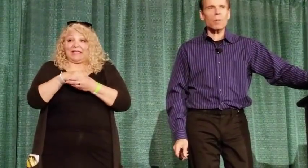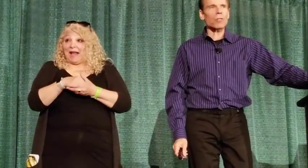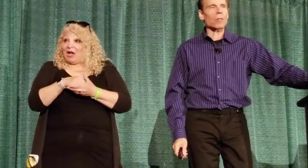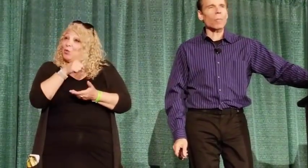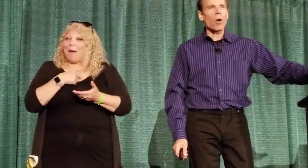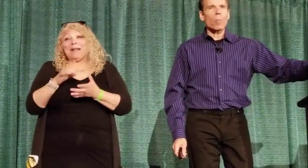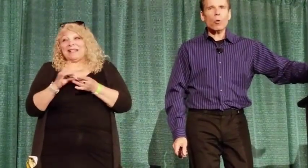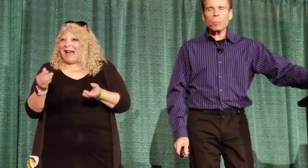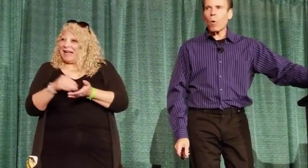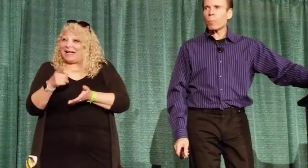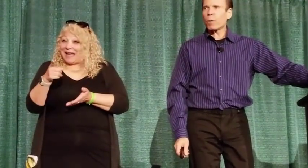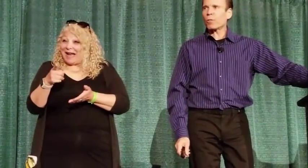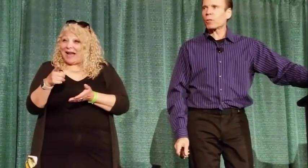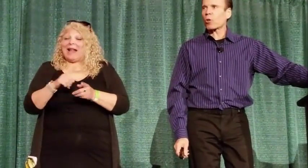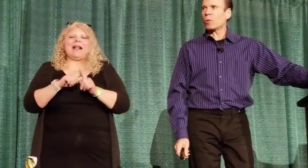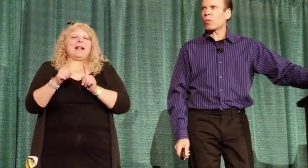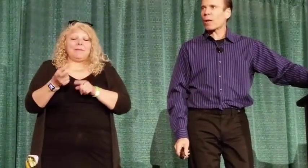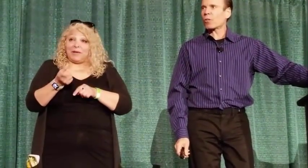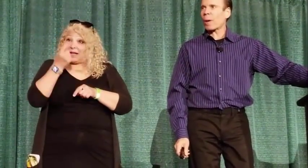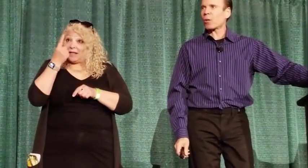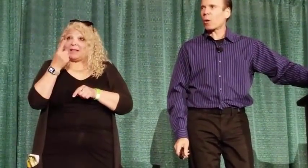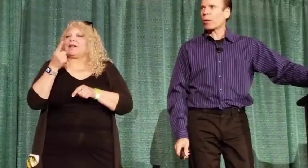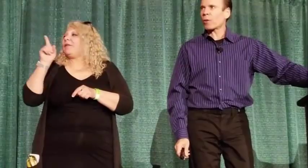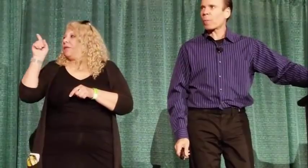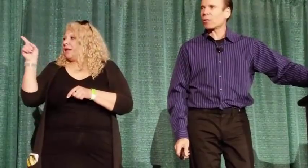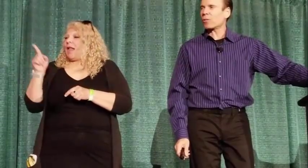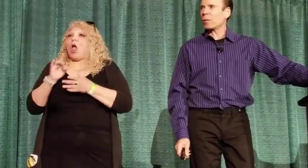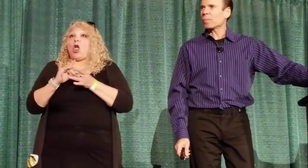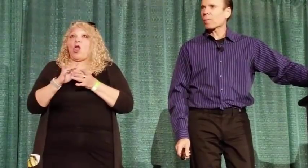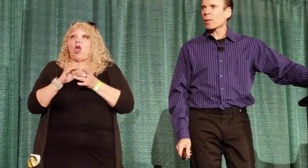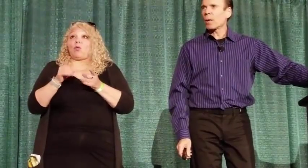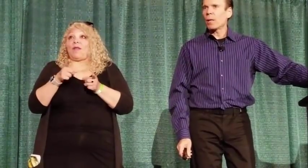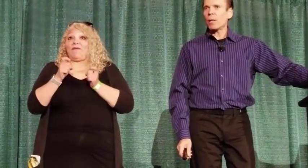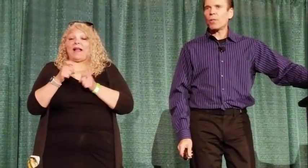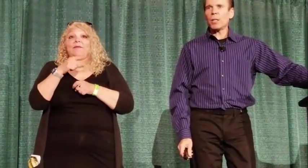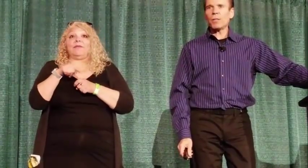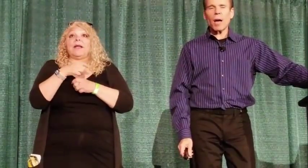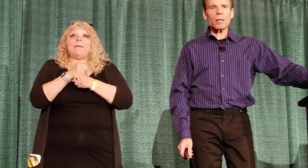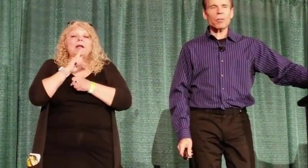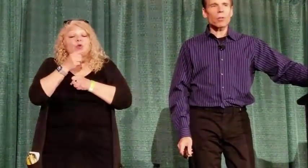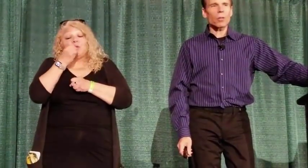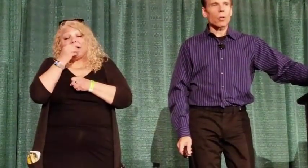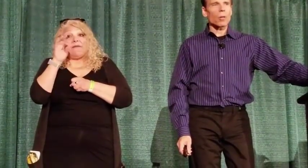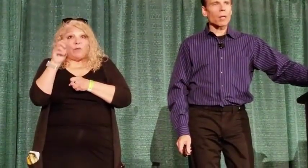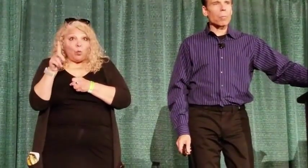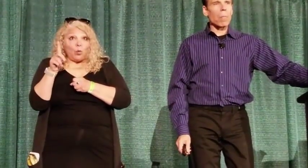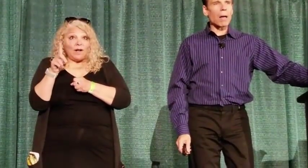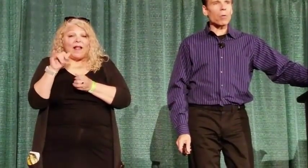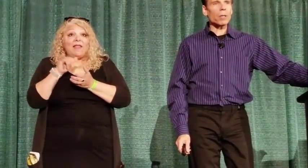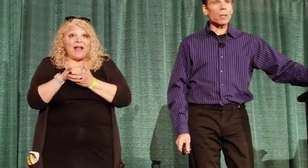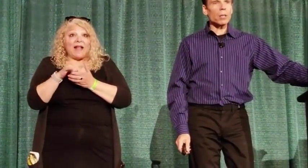more time? It is that the most important principle that determines your healthy life expectancy is to eat a diet